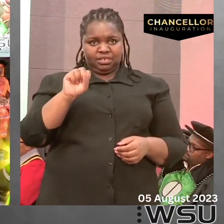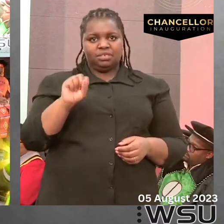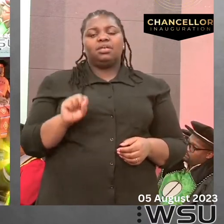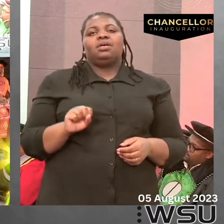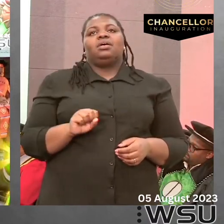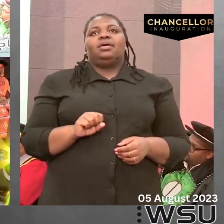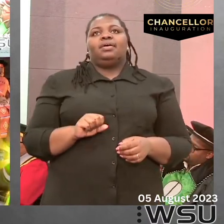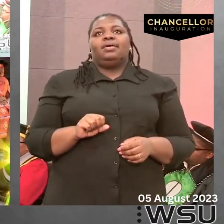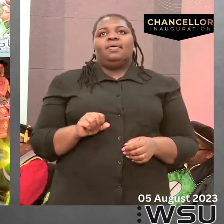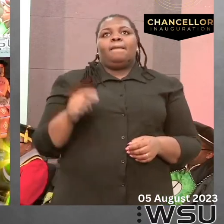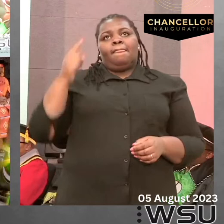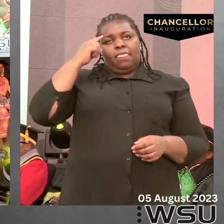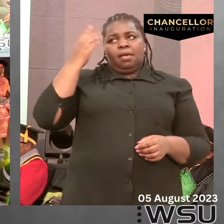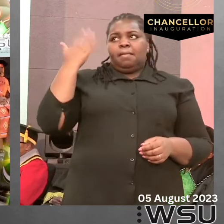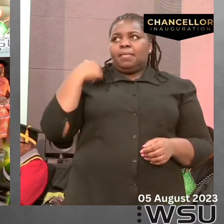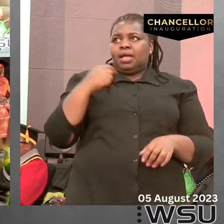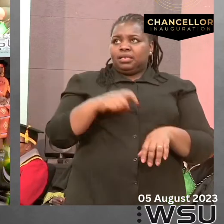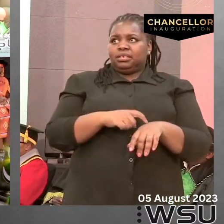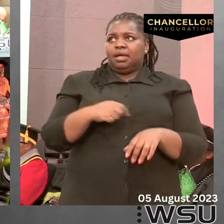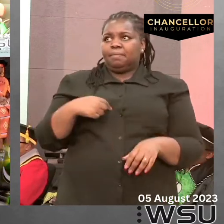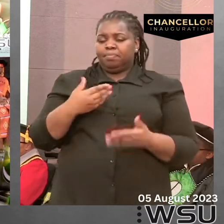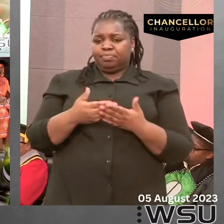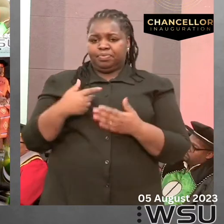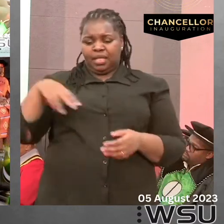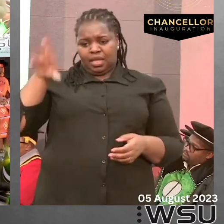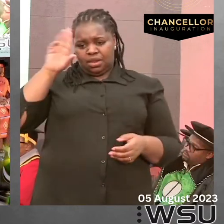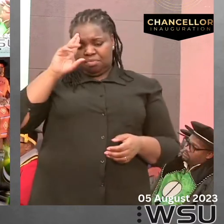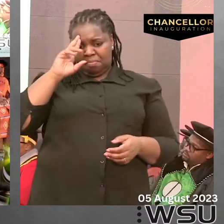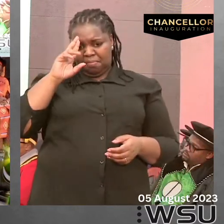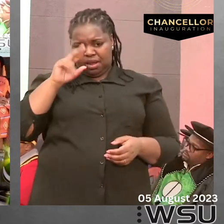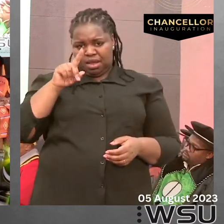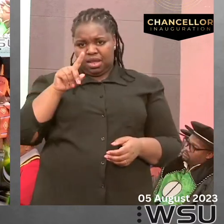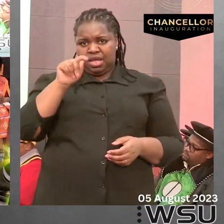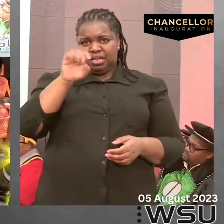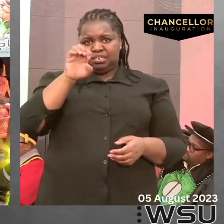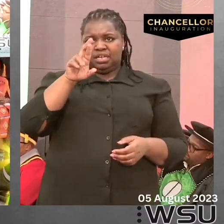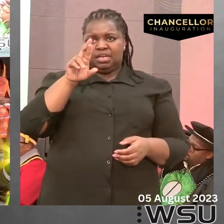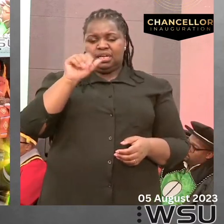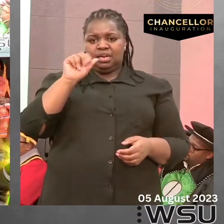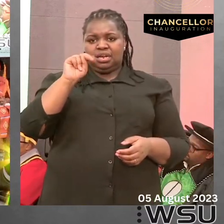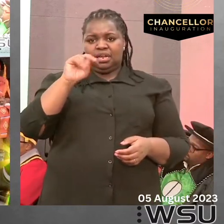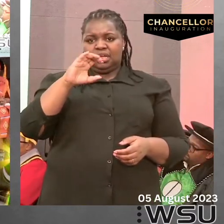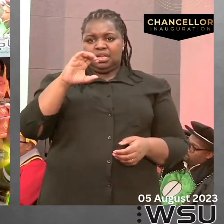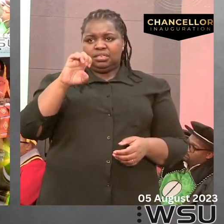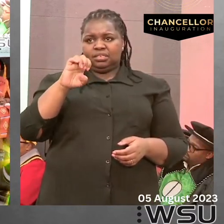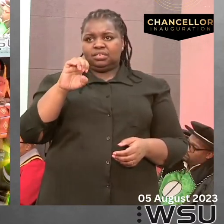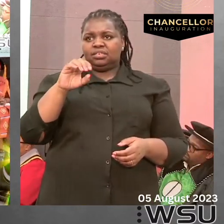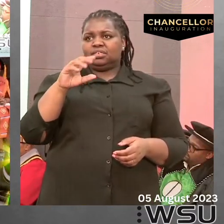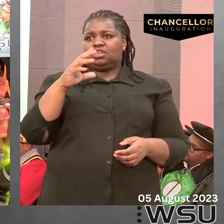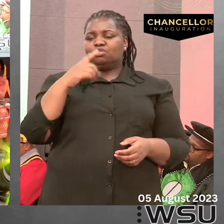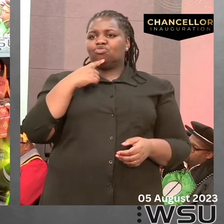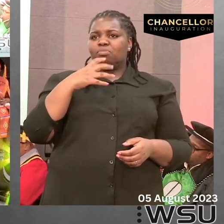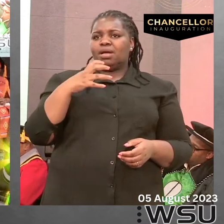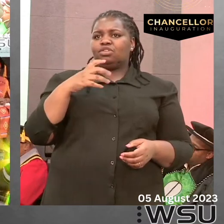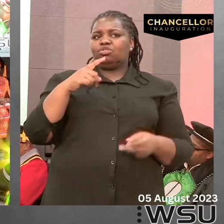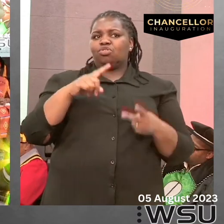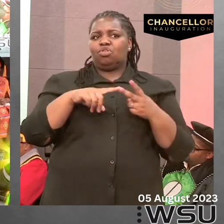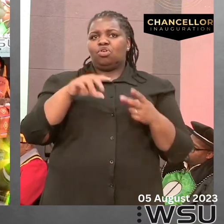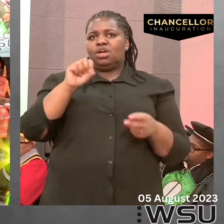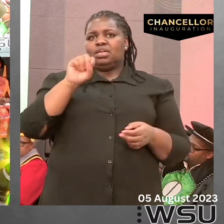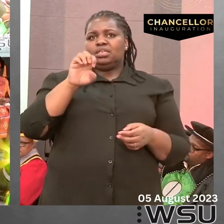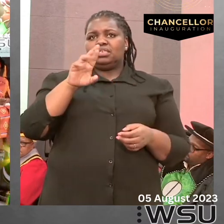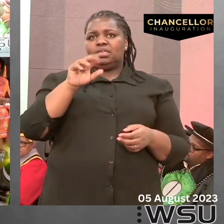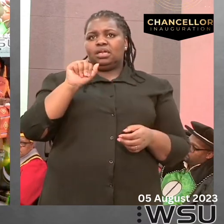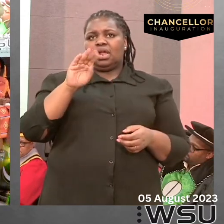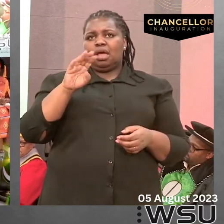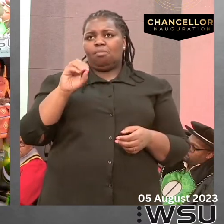think during my time, I can only recall Terence Nombembe, Tomato, Serobe, and people